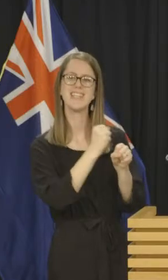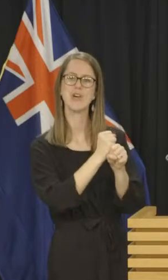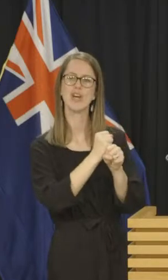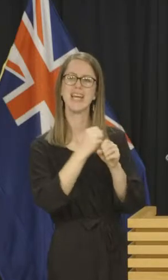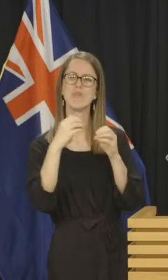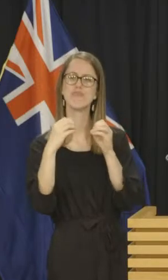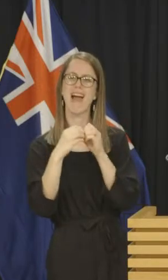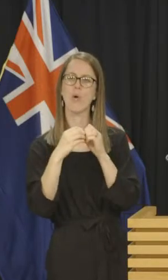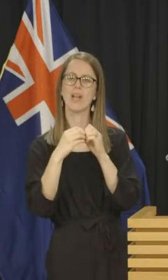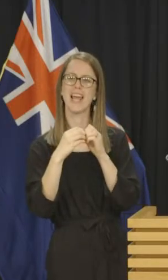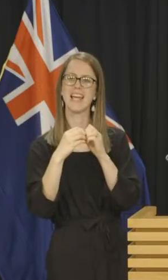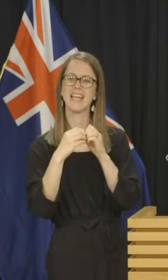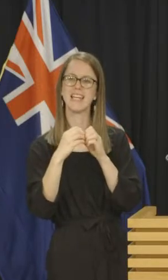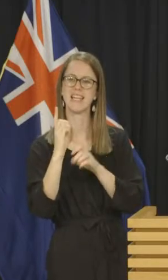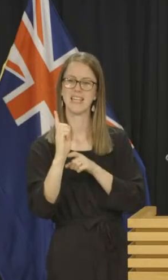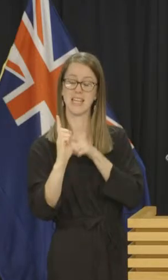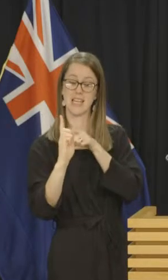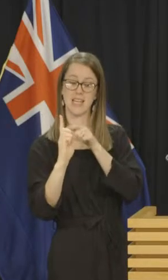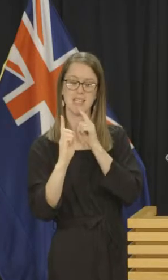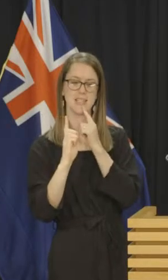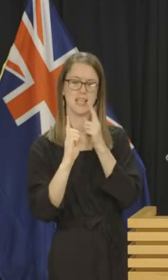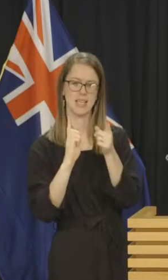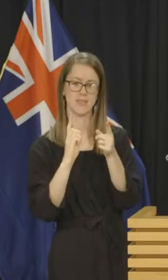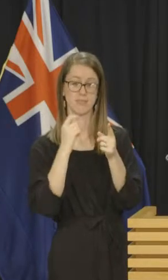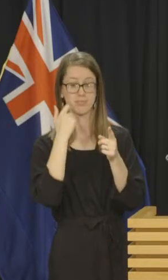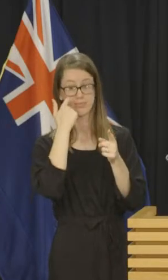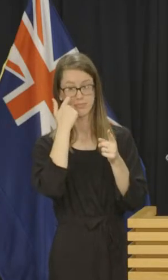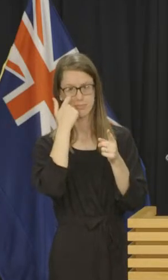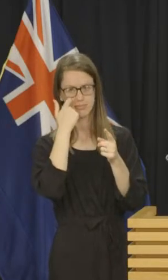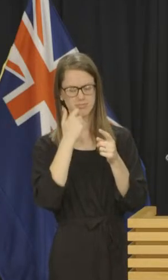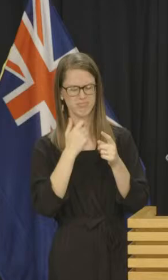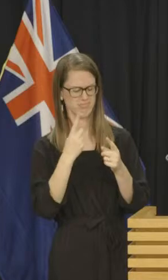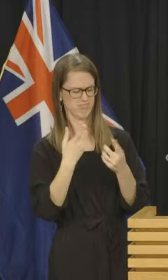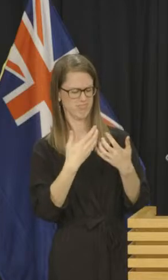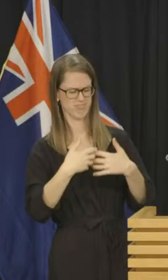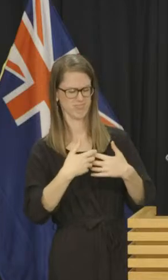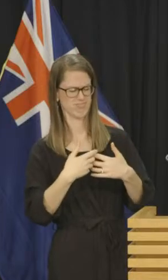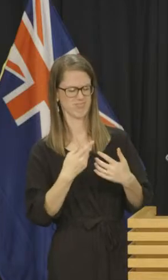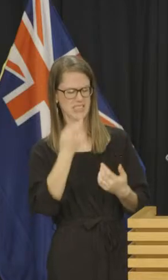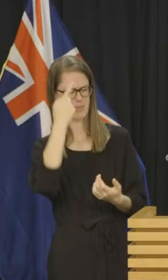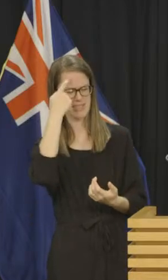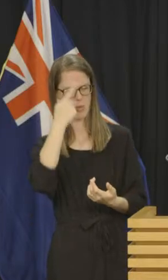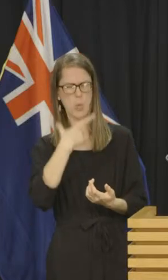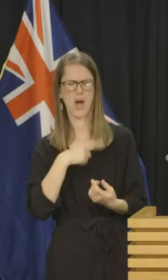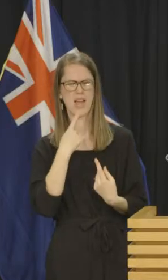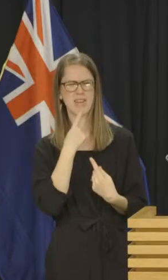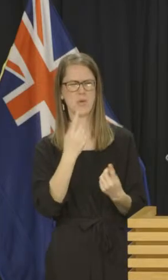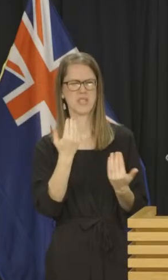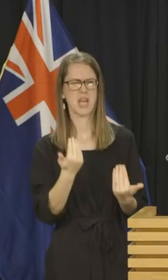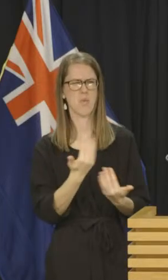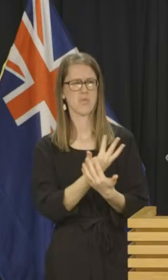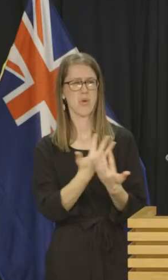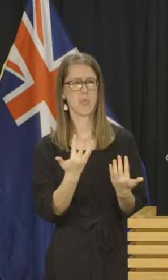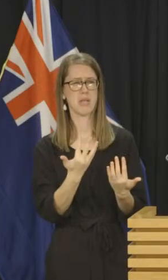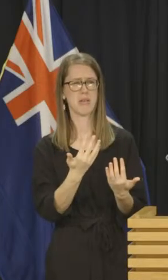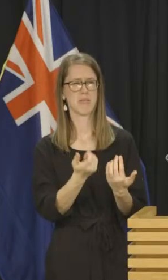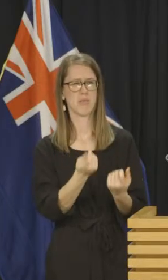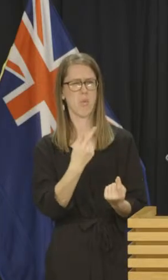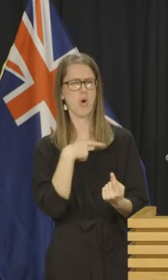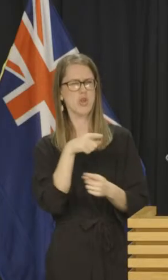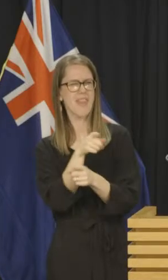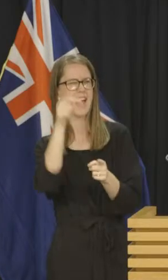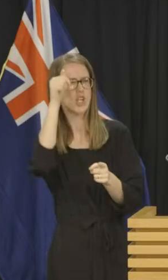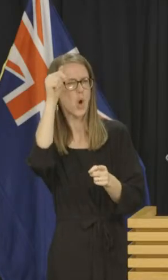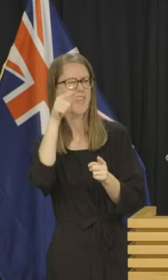but he said that it doesn't add up. Why announce this now when there are a few cases? What do these guys